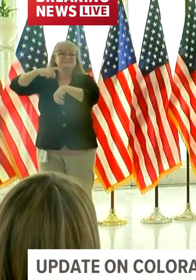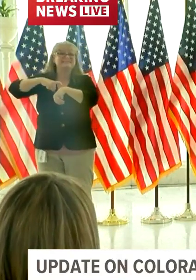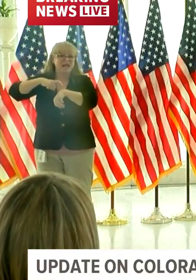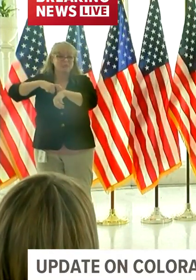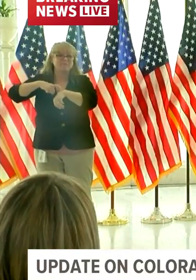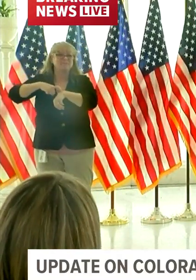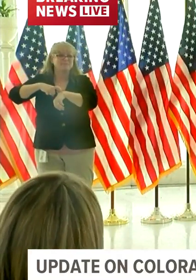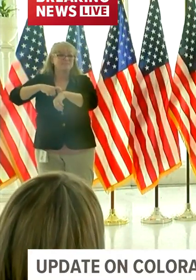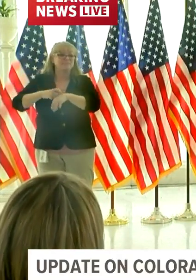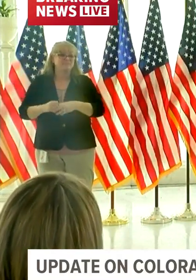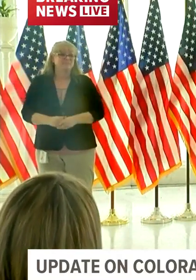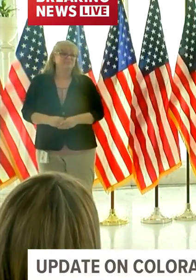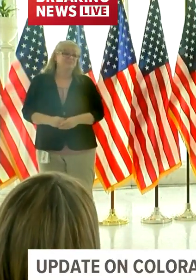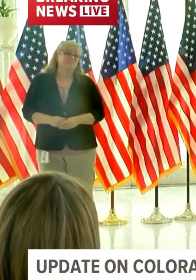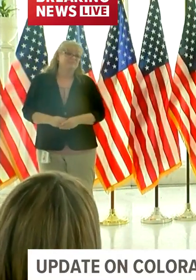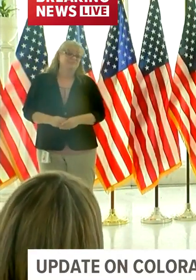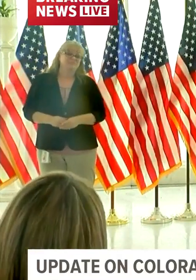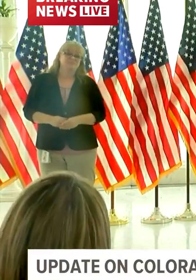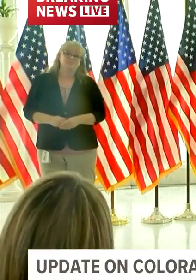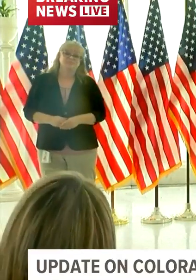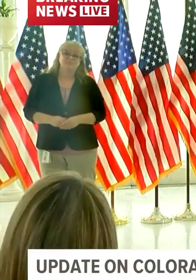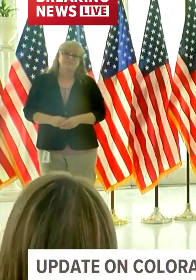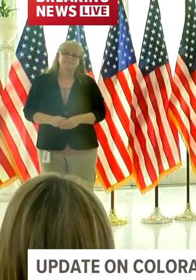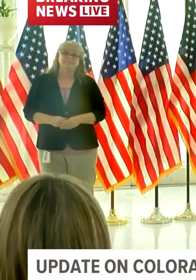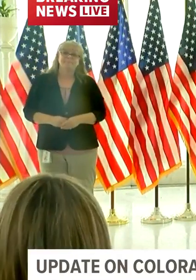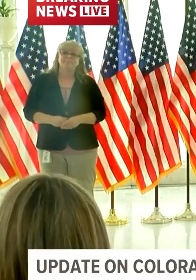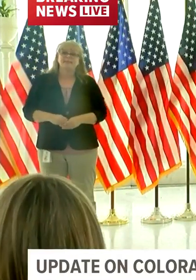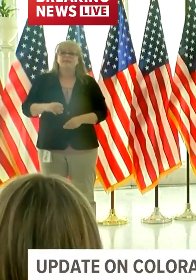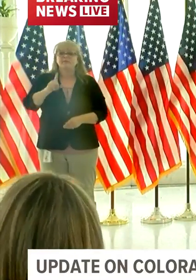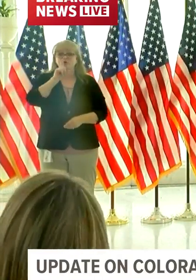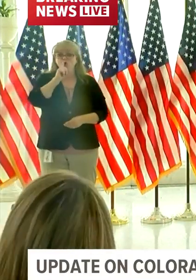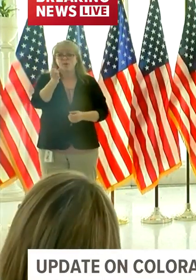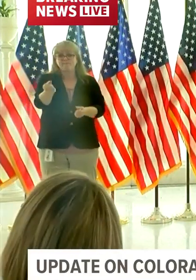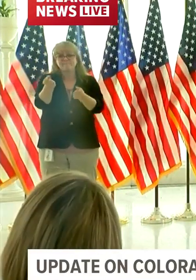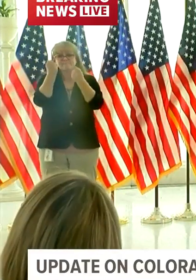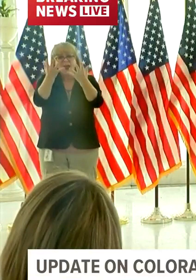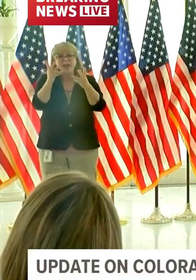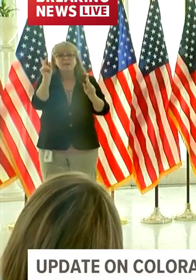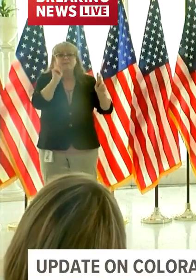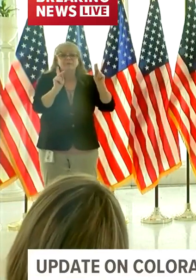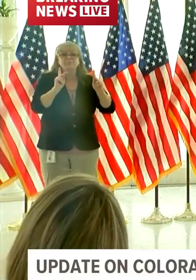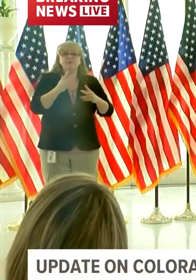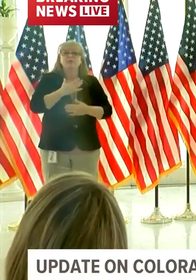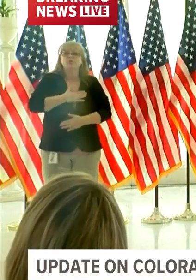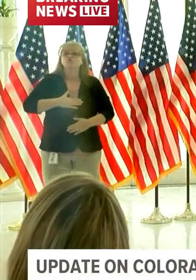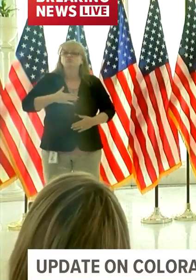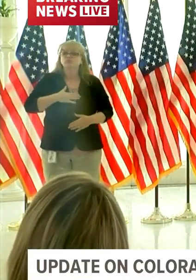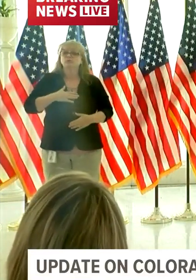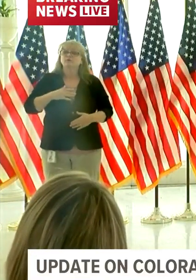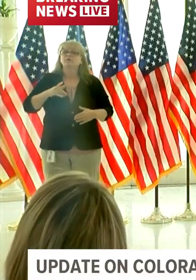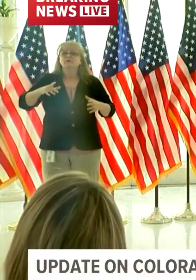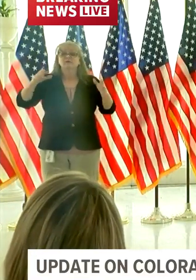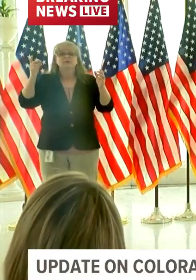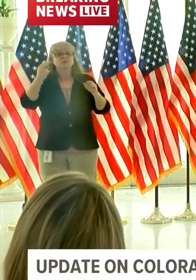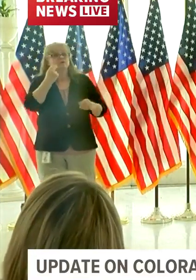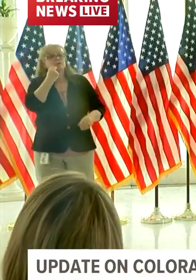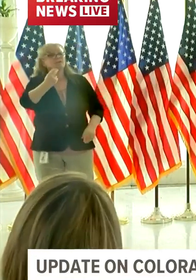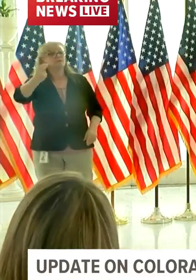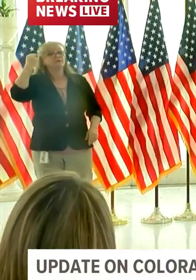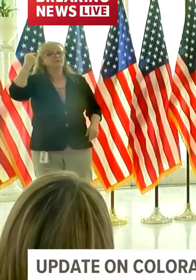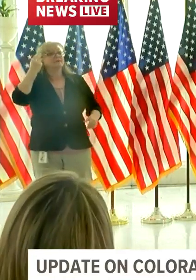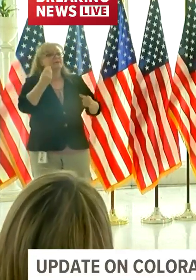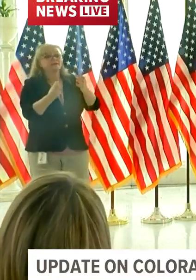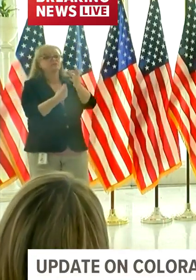events associated with the spring equinox that involve different people, and just quietly reflect on spring and rebirth in your own home. For those of us who